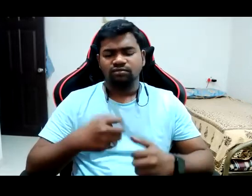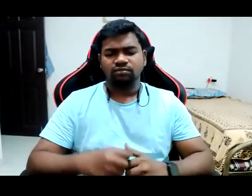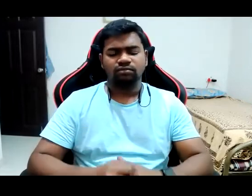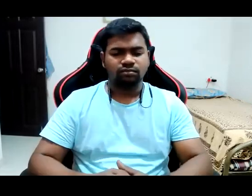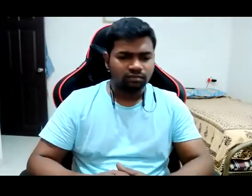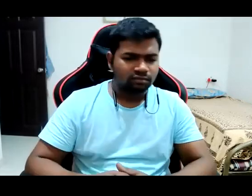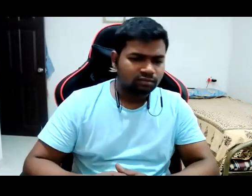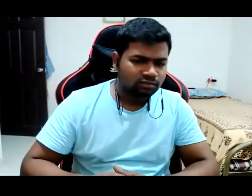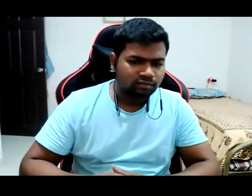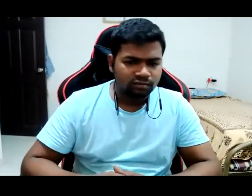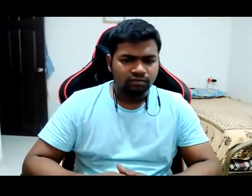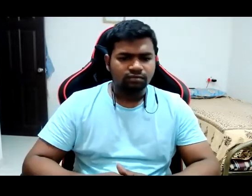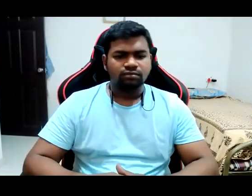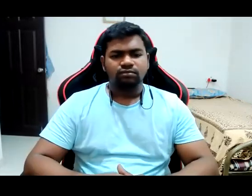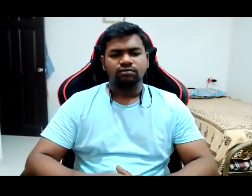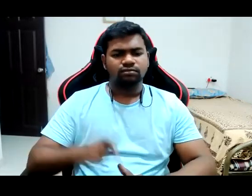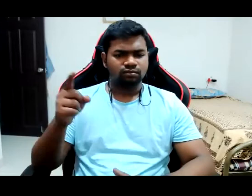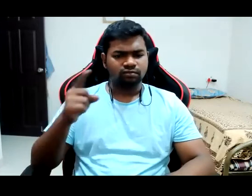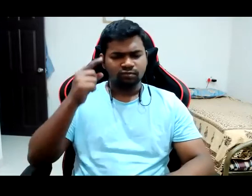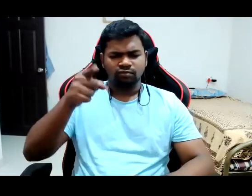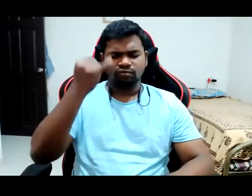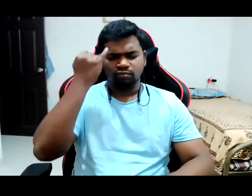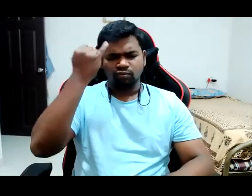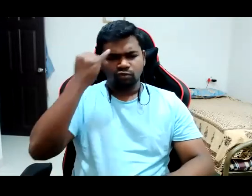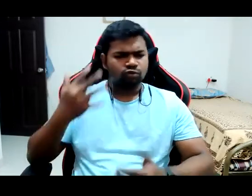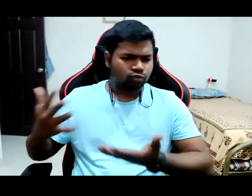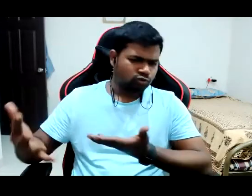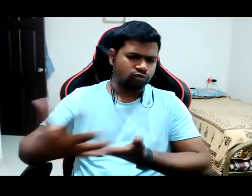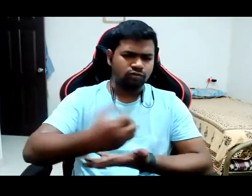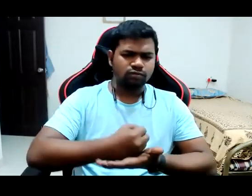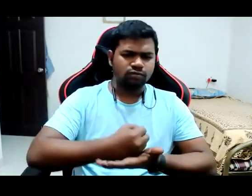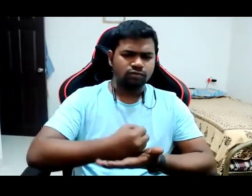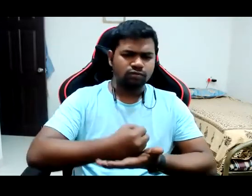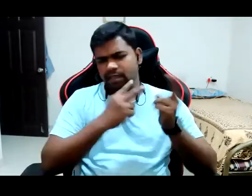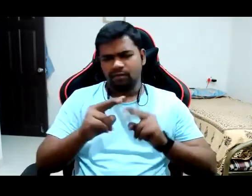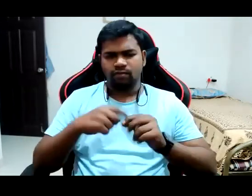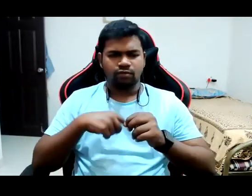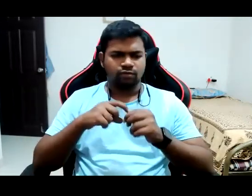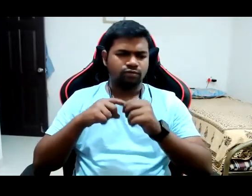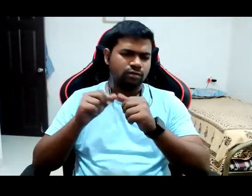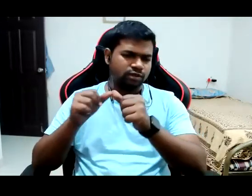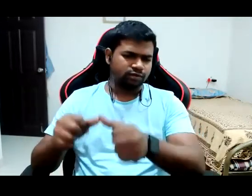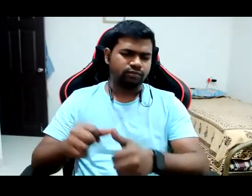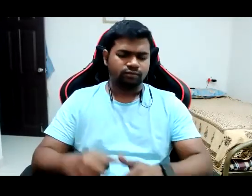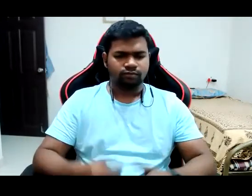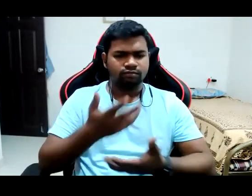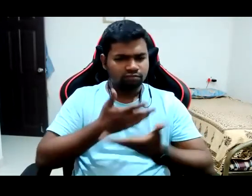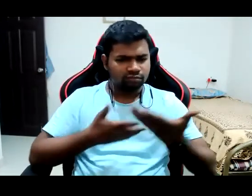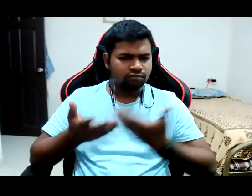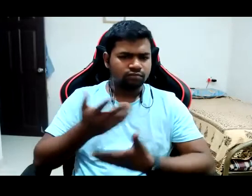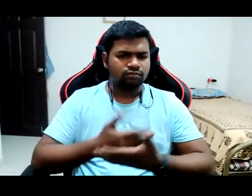collect your thoughts and just I can get with you on a call and we can discuss. Yeah,